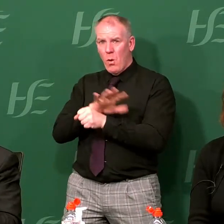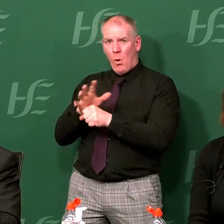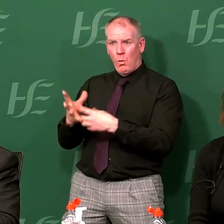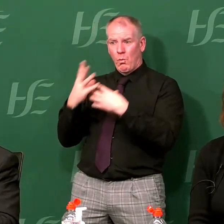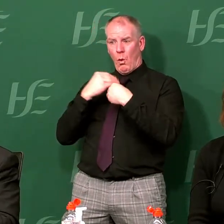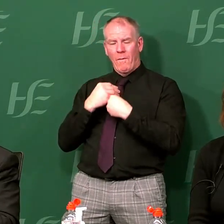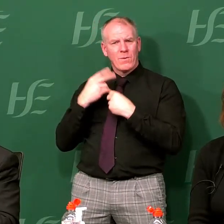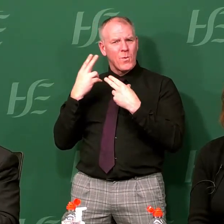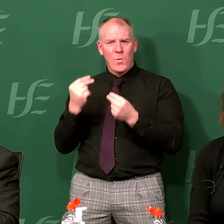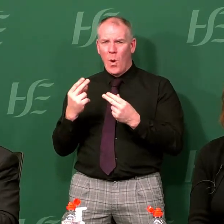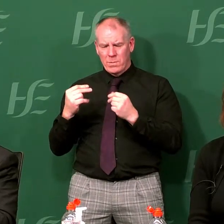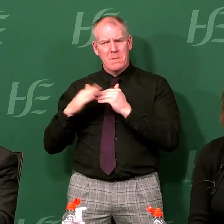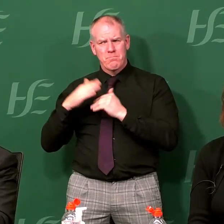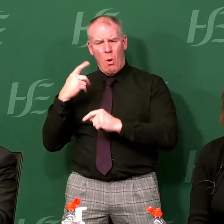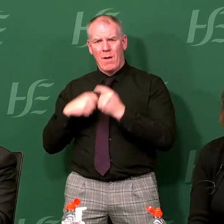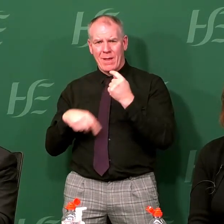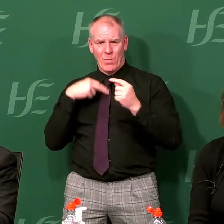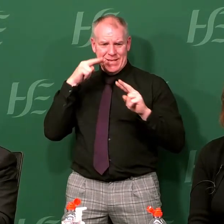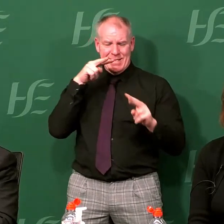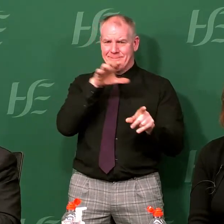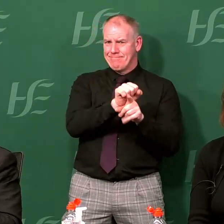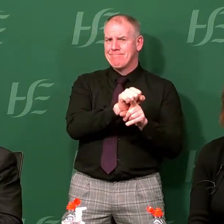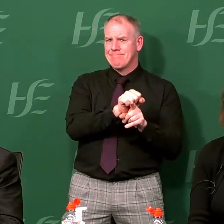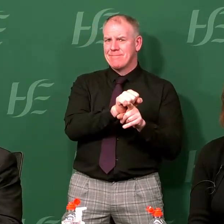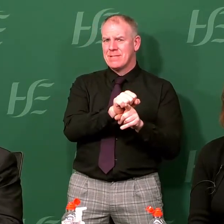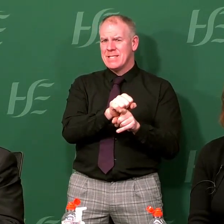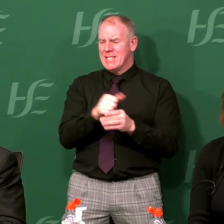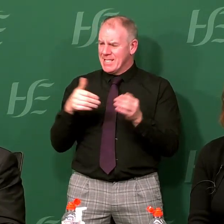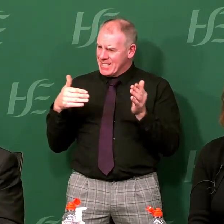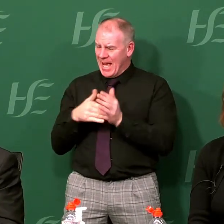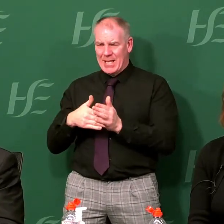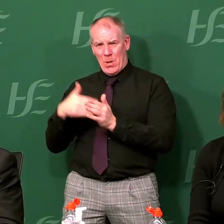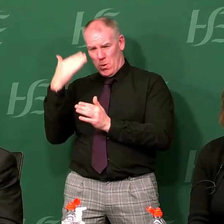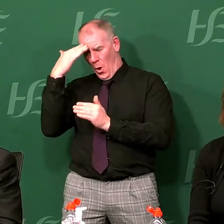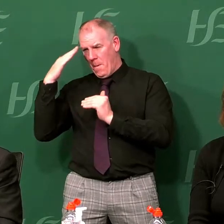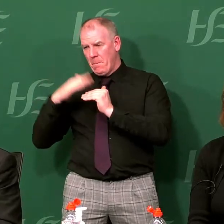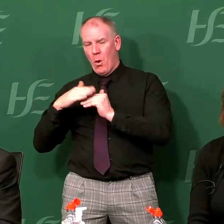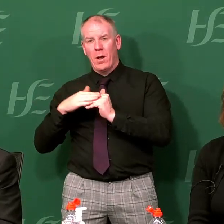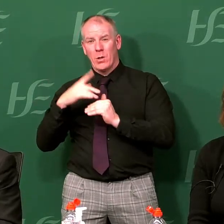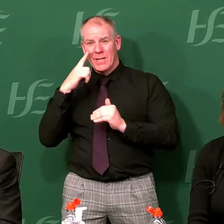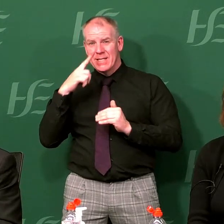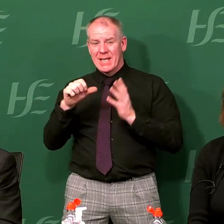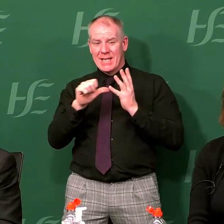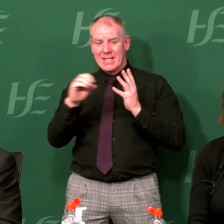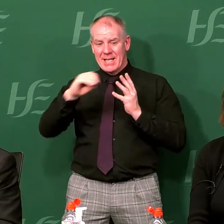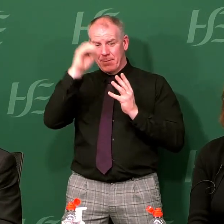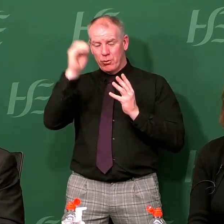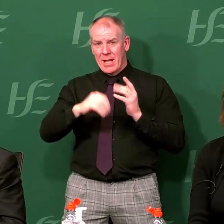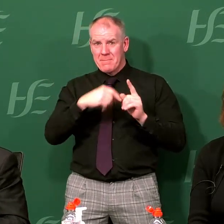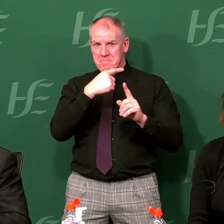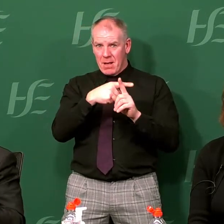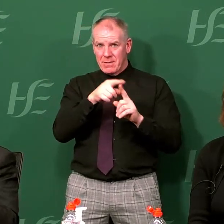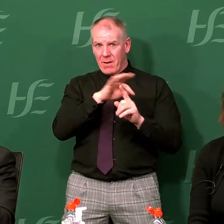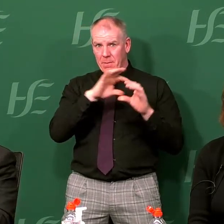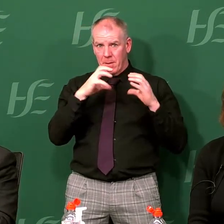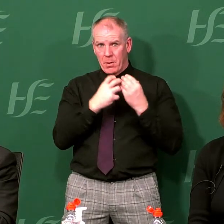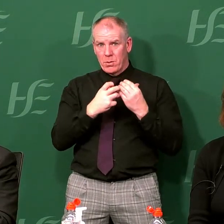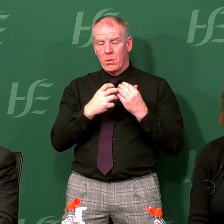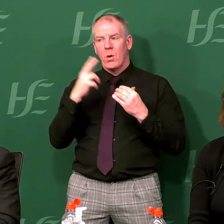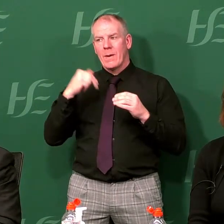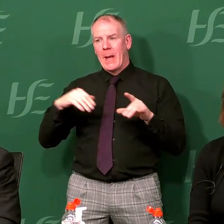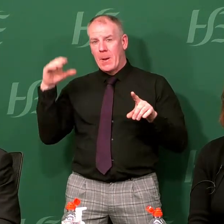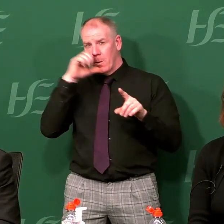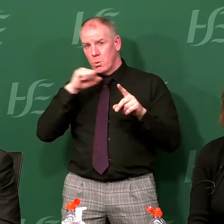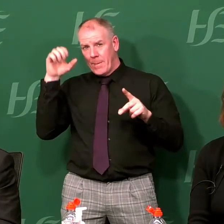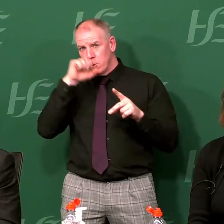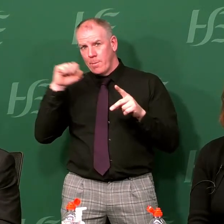more than what we're seeing coming through in our daily published cases. Absolutely no doubt. When you see 60% positivity level in the community, you can make all the assumptions